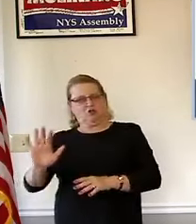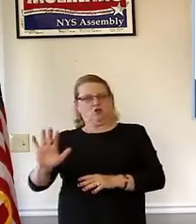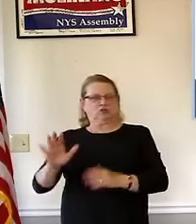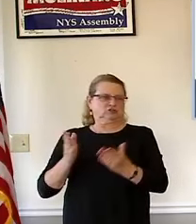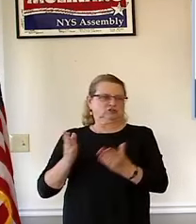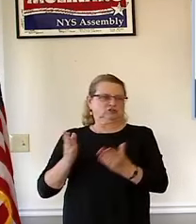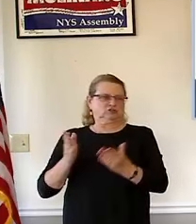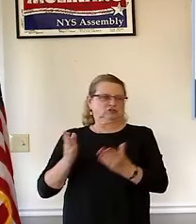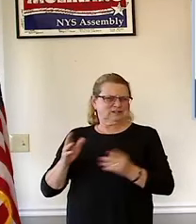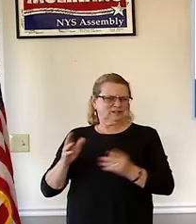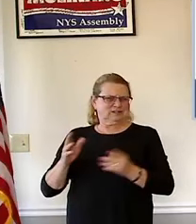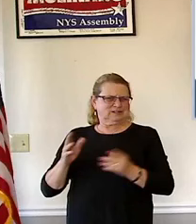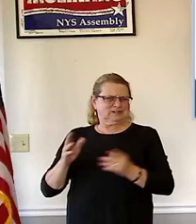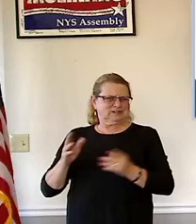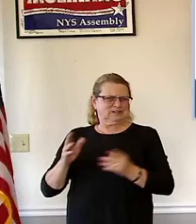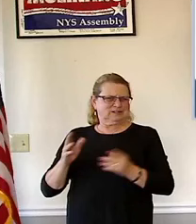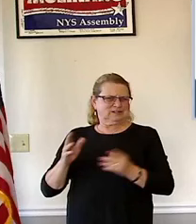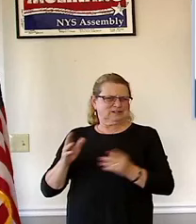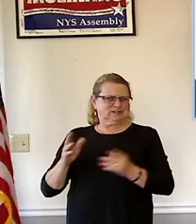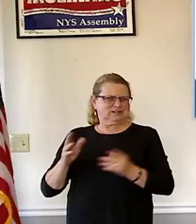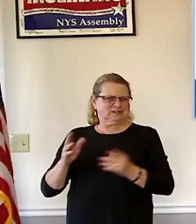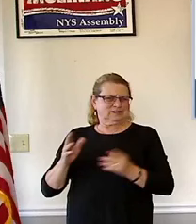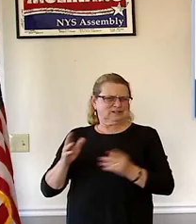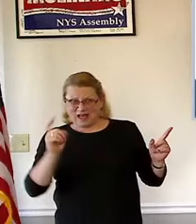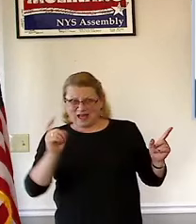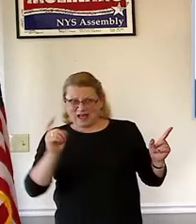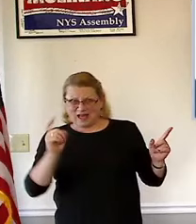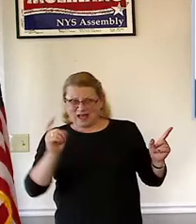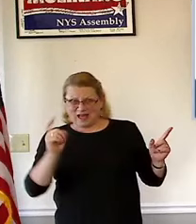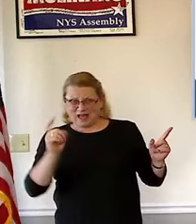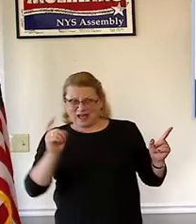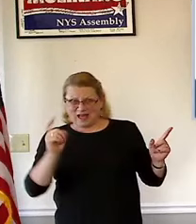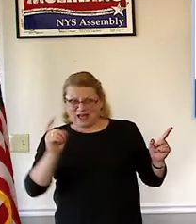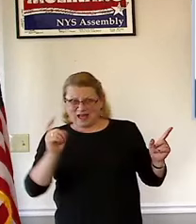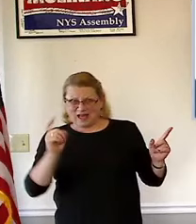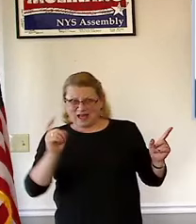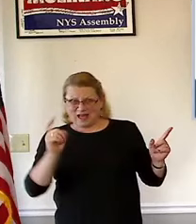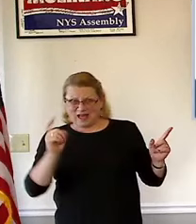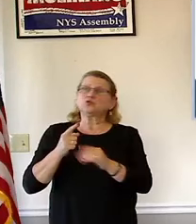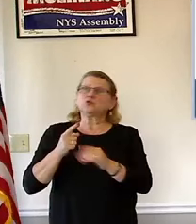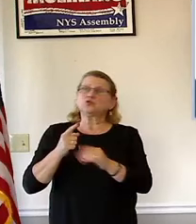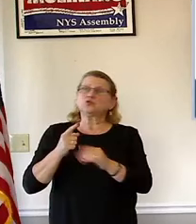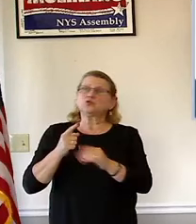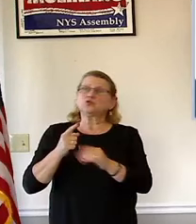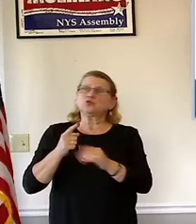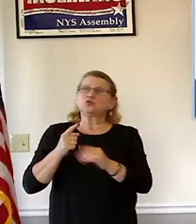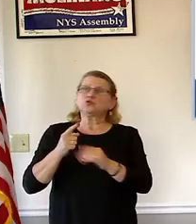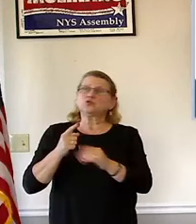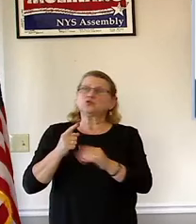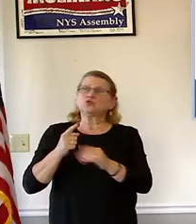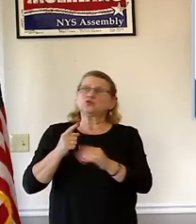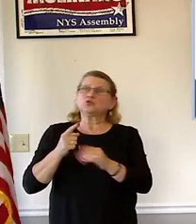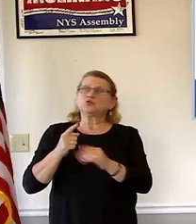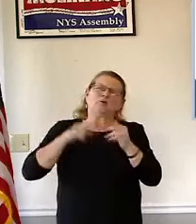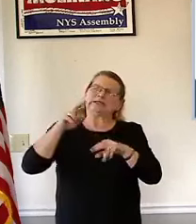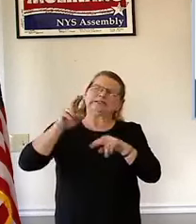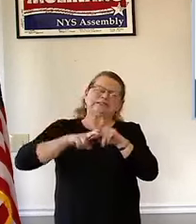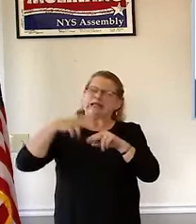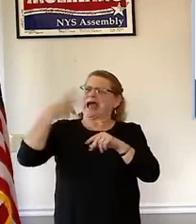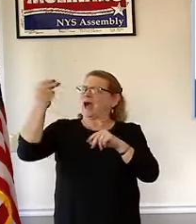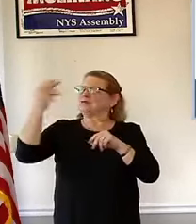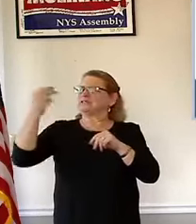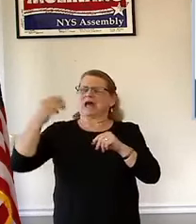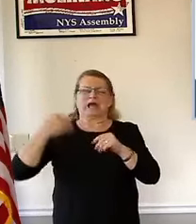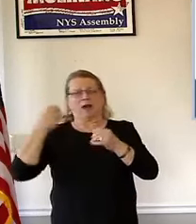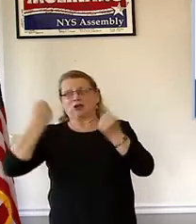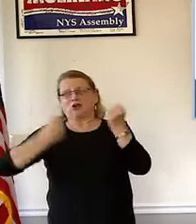her daughter graduates from FDR, congratulations, and why can't we sit outside our cars for graduation when I could sit outside for a